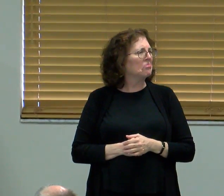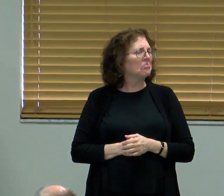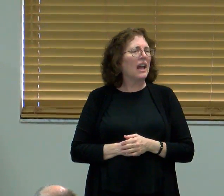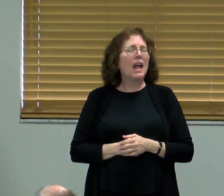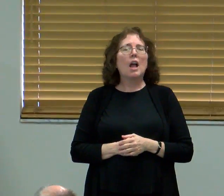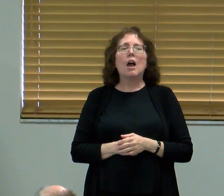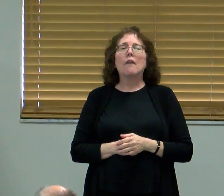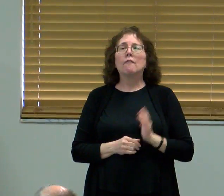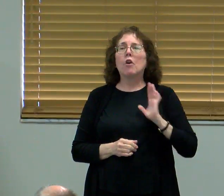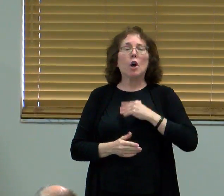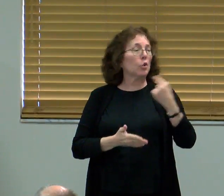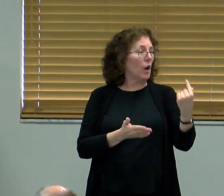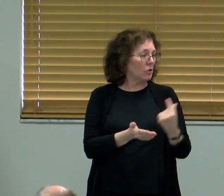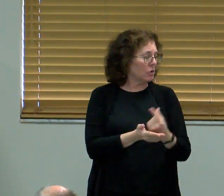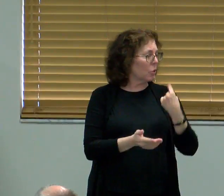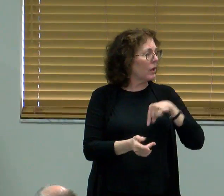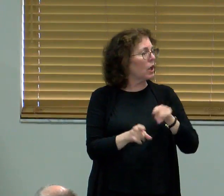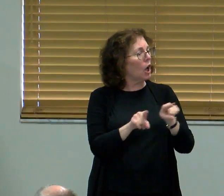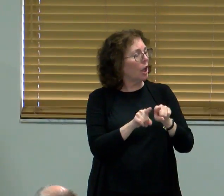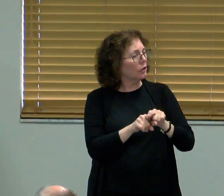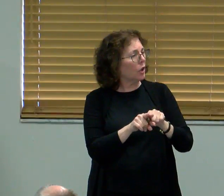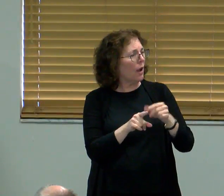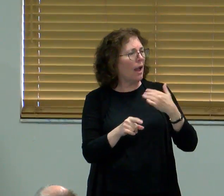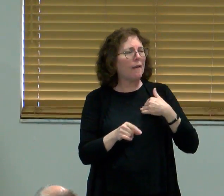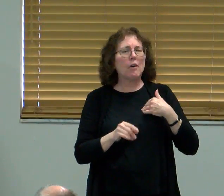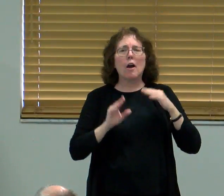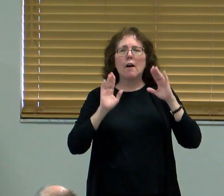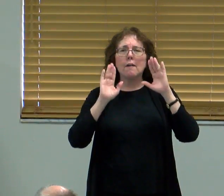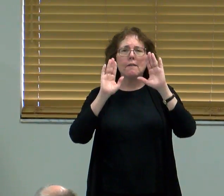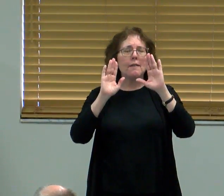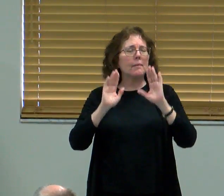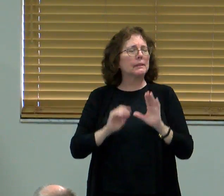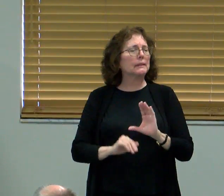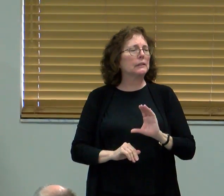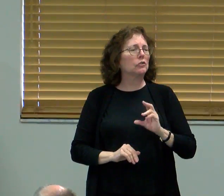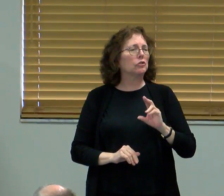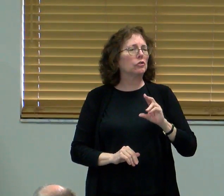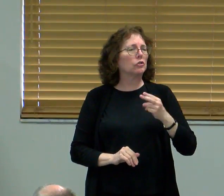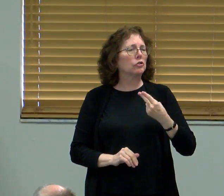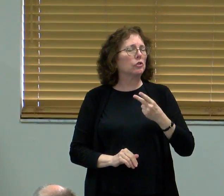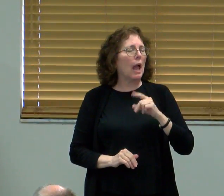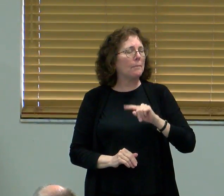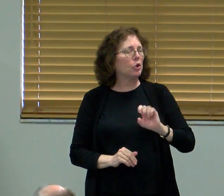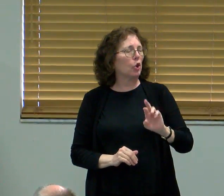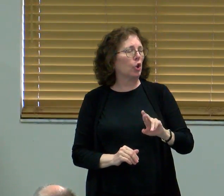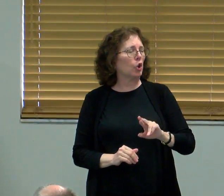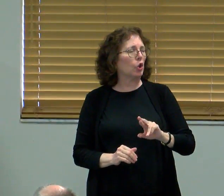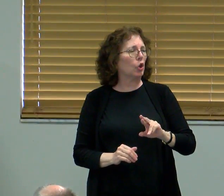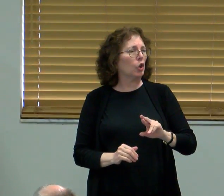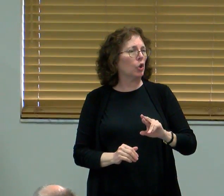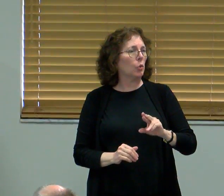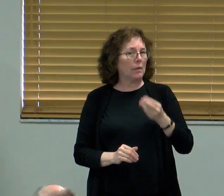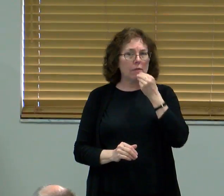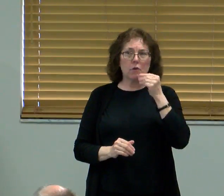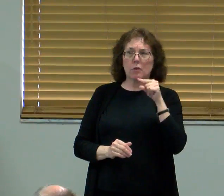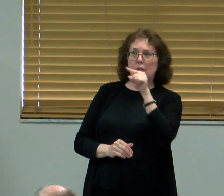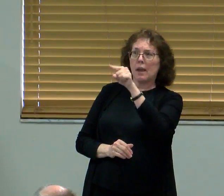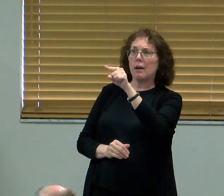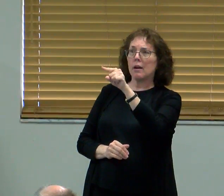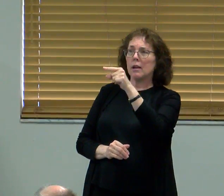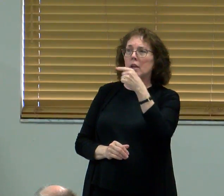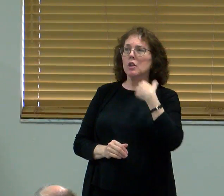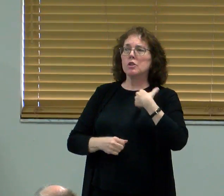And then for our graduates, we also, our fabulous chapter where the food is provided in the back. Oh, Connie's holding up